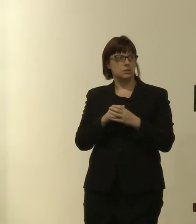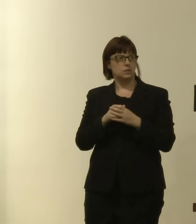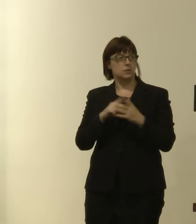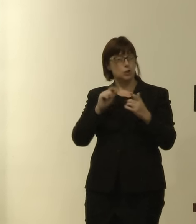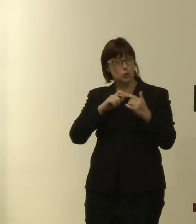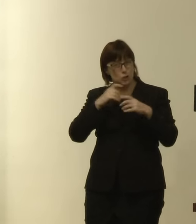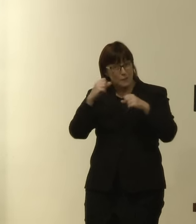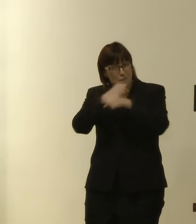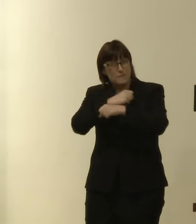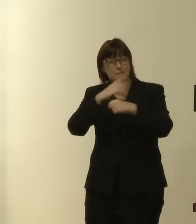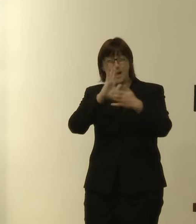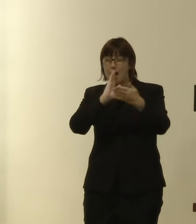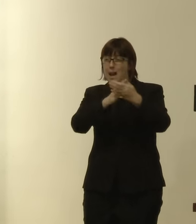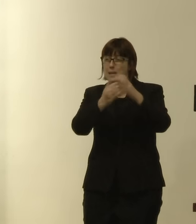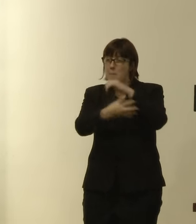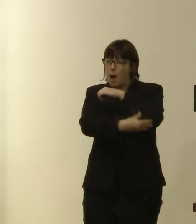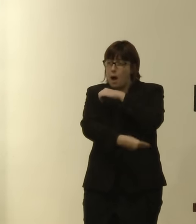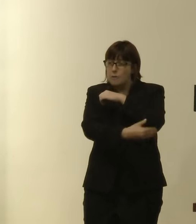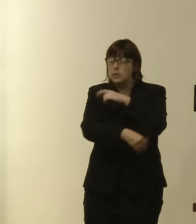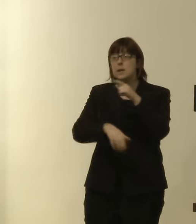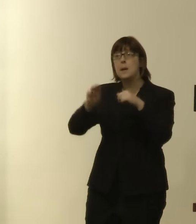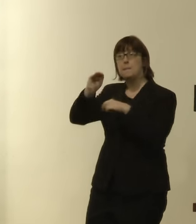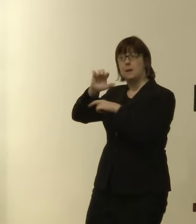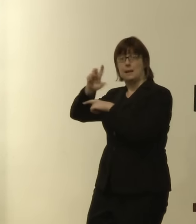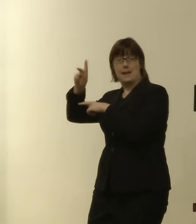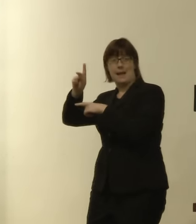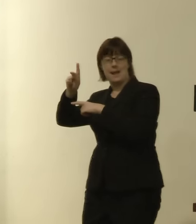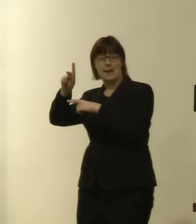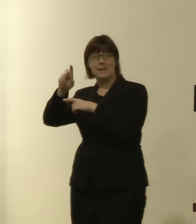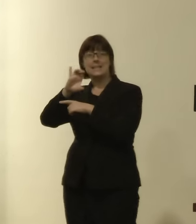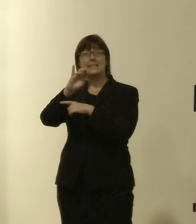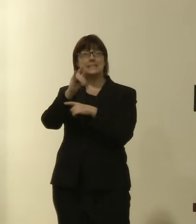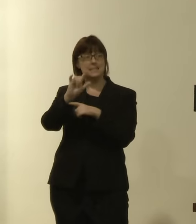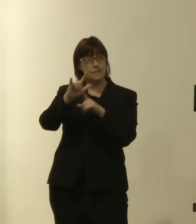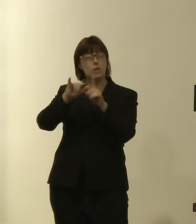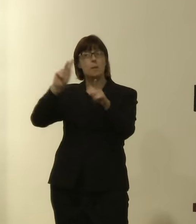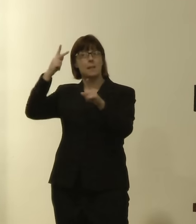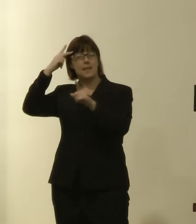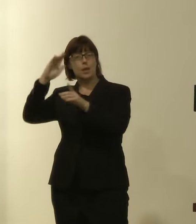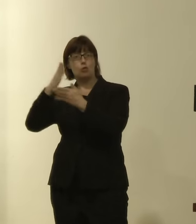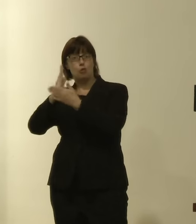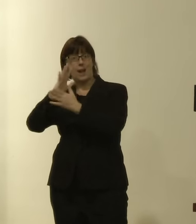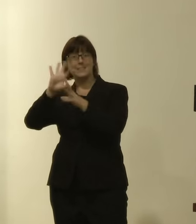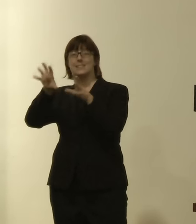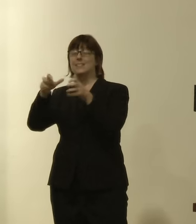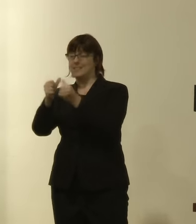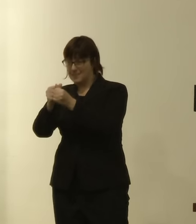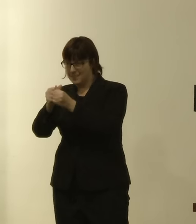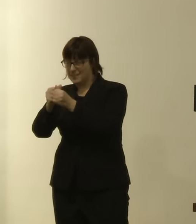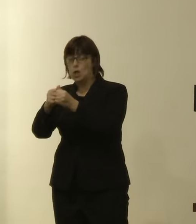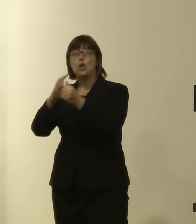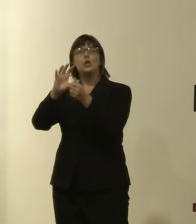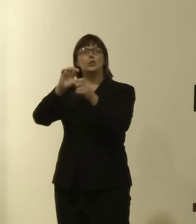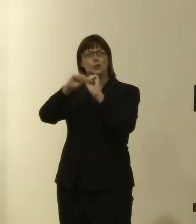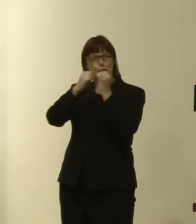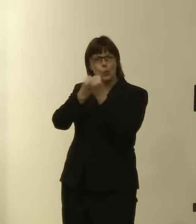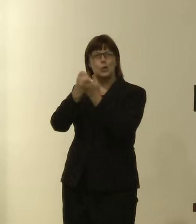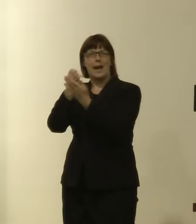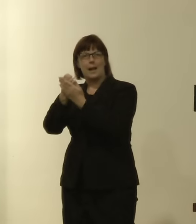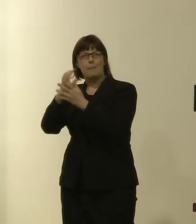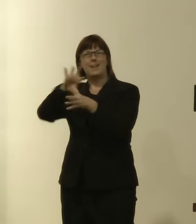fighting poverty. He integrated the civil and political rights with the social and economic rights. And